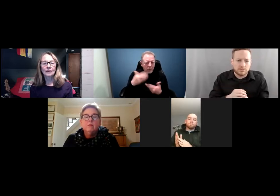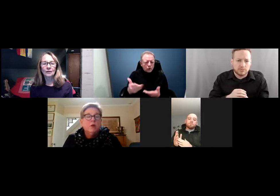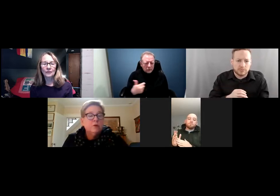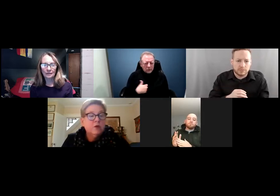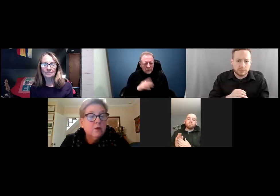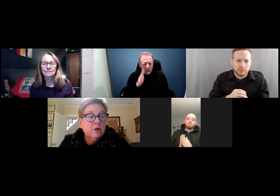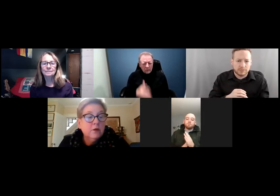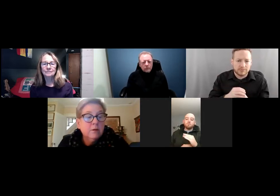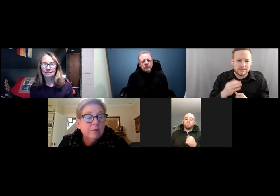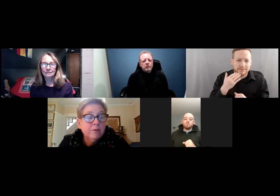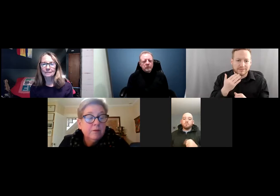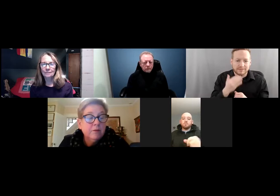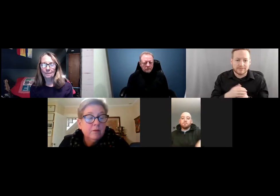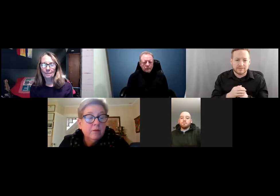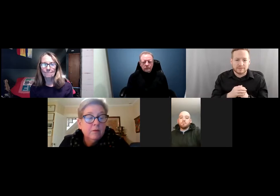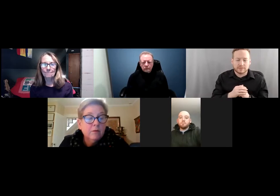Okay, Sorry.